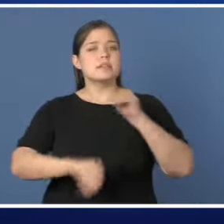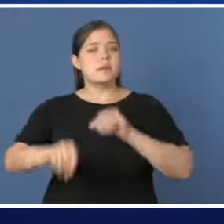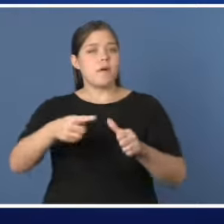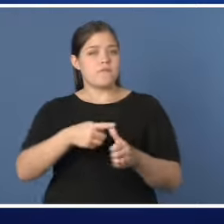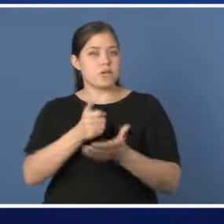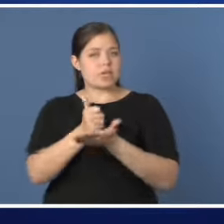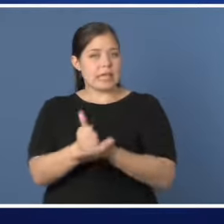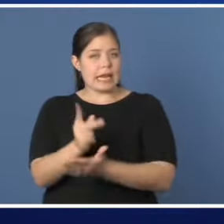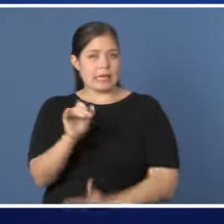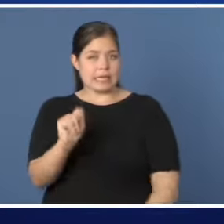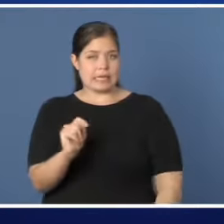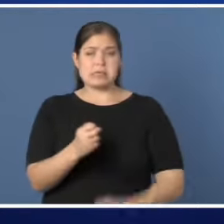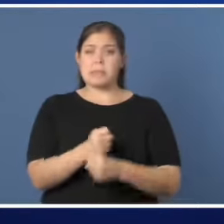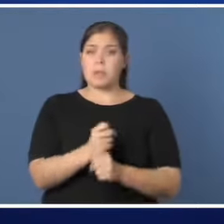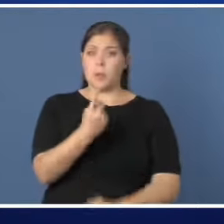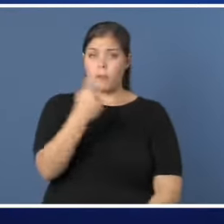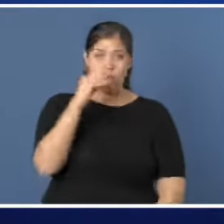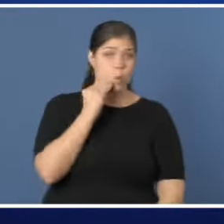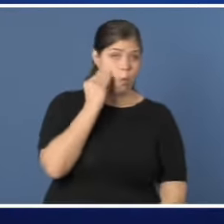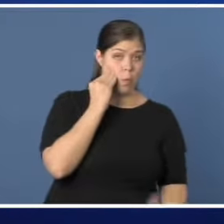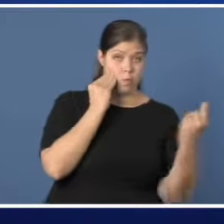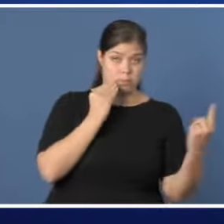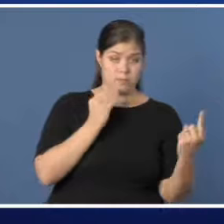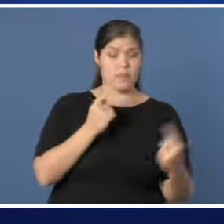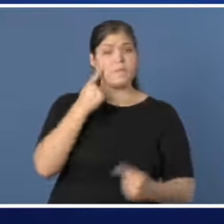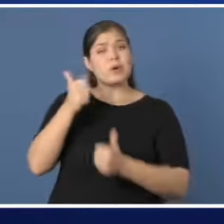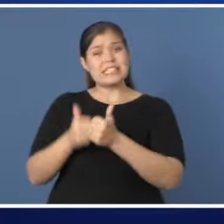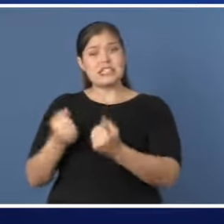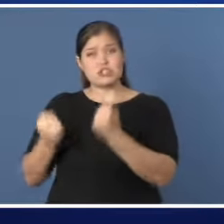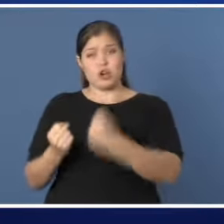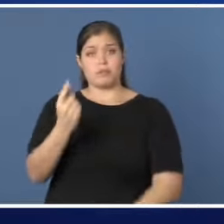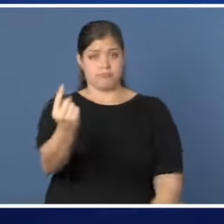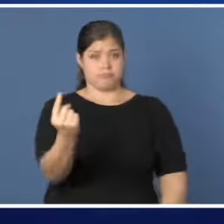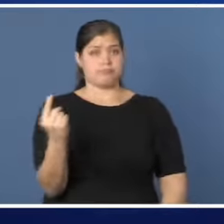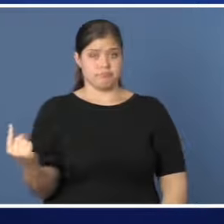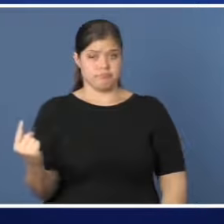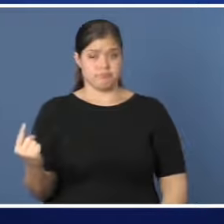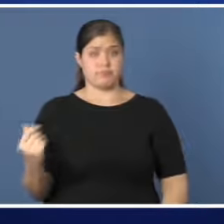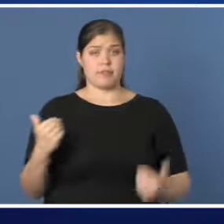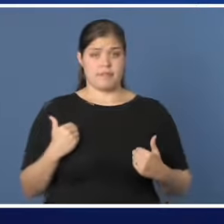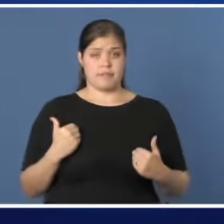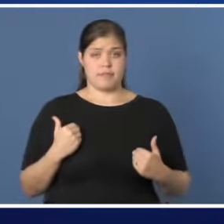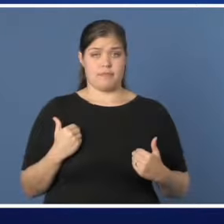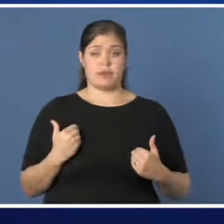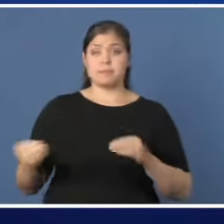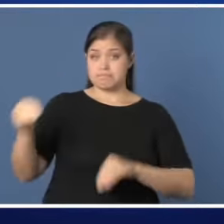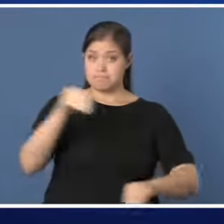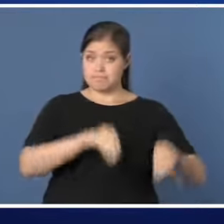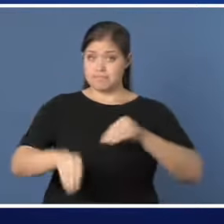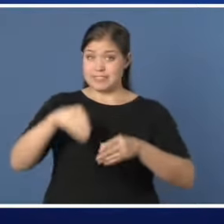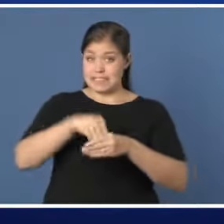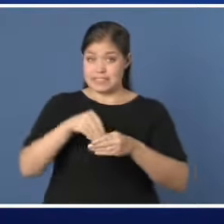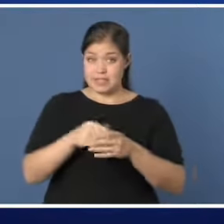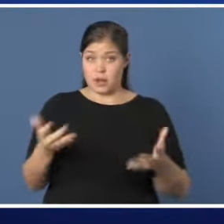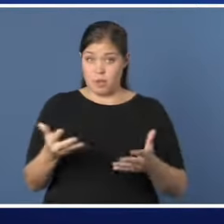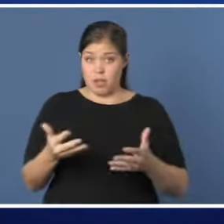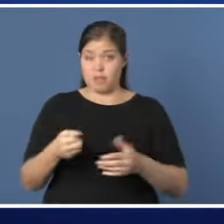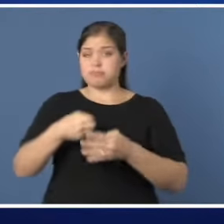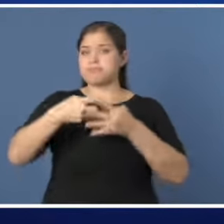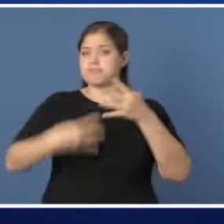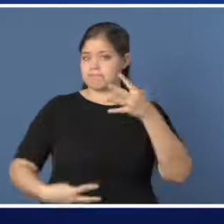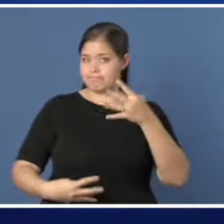Assemble a first aid kit for your home and one for each car. A first aid kit